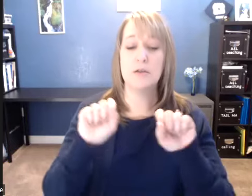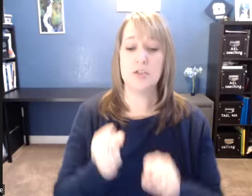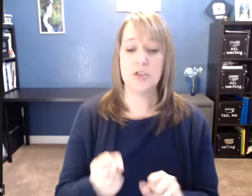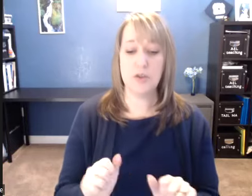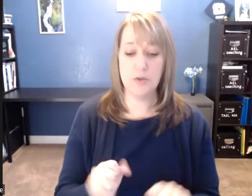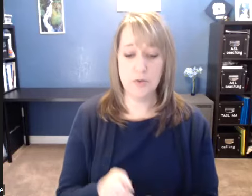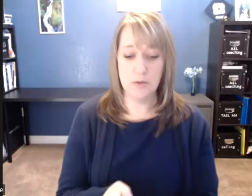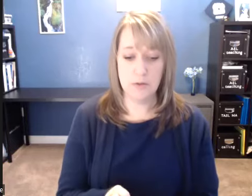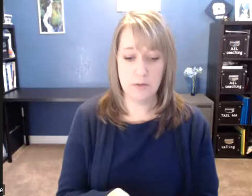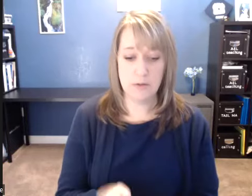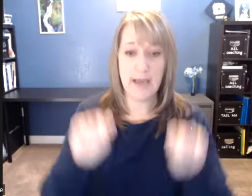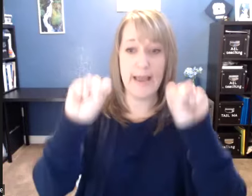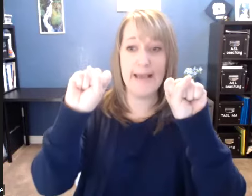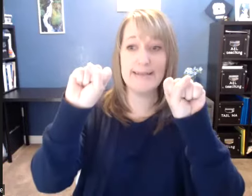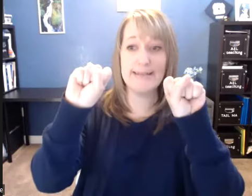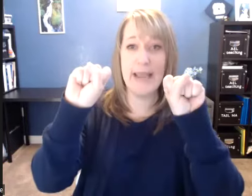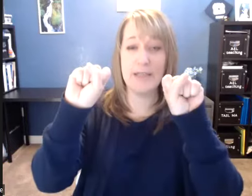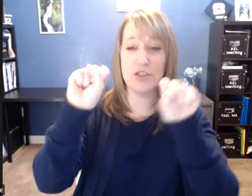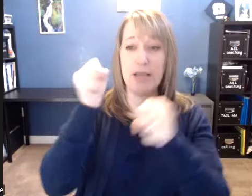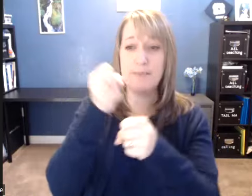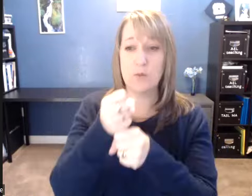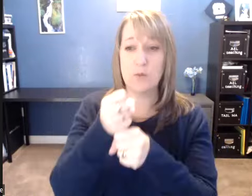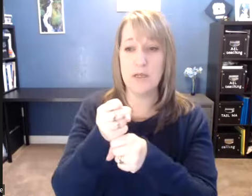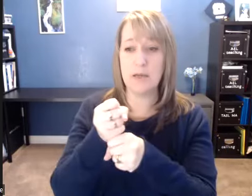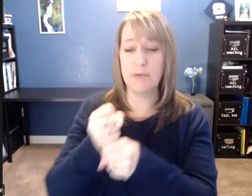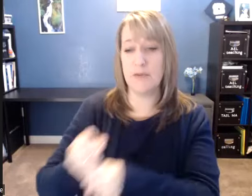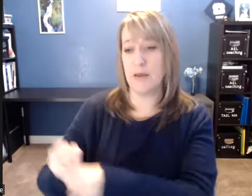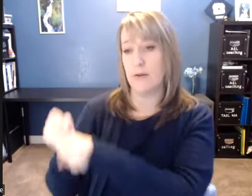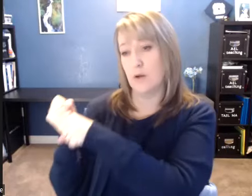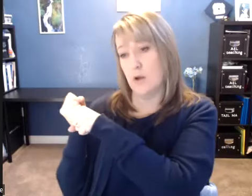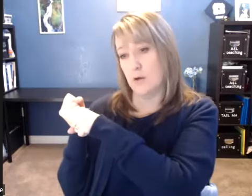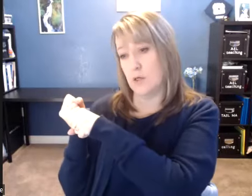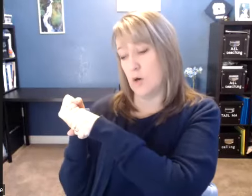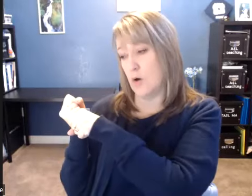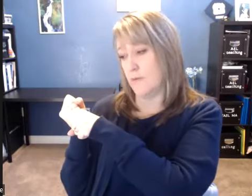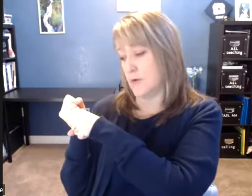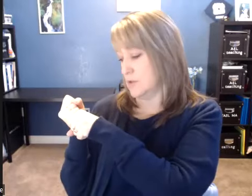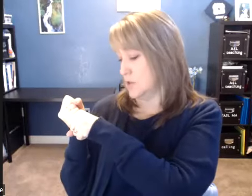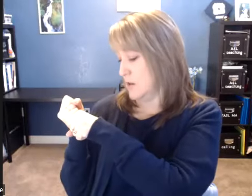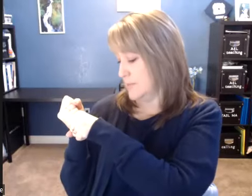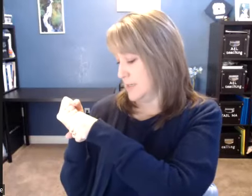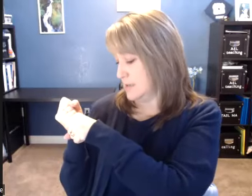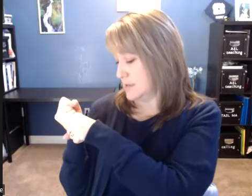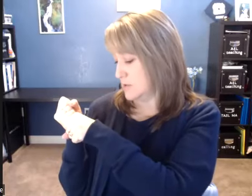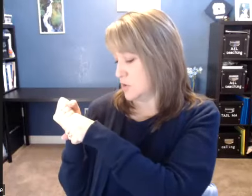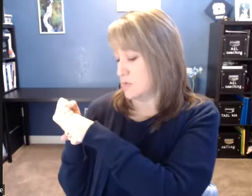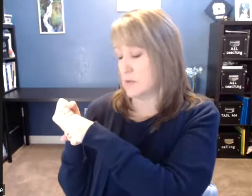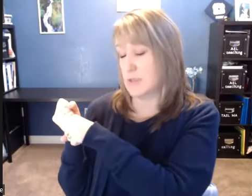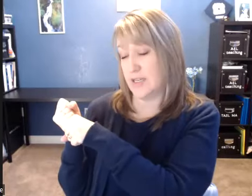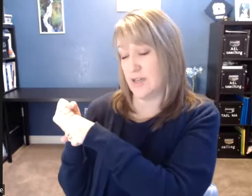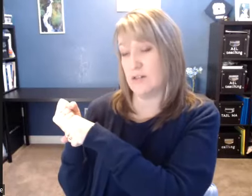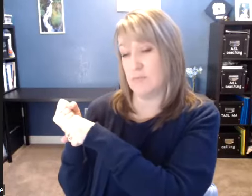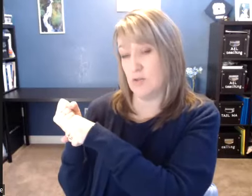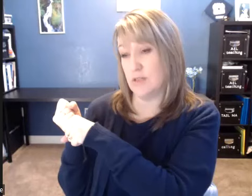Baseball, 2, S hand shapes, one on top of the other. Go over your dominant shoulder like you're holding a